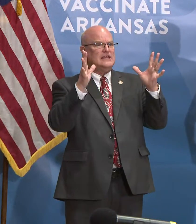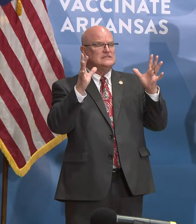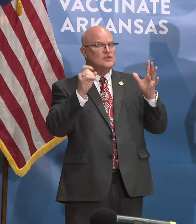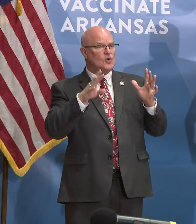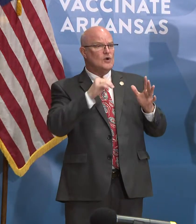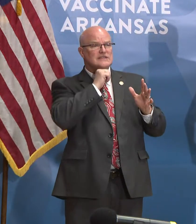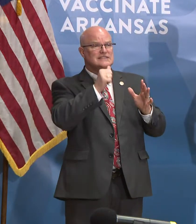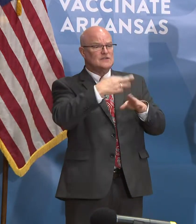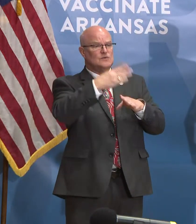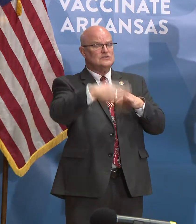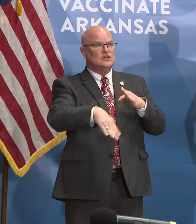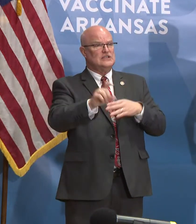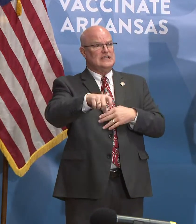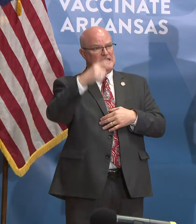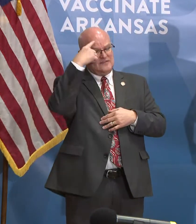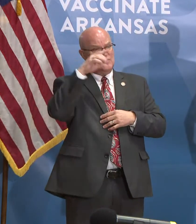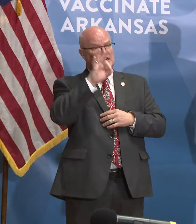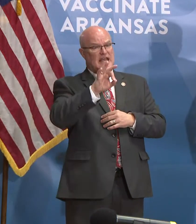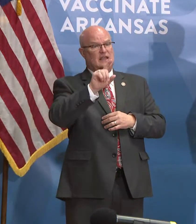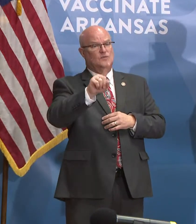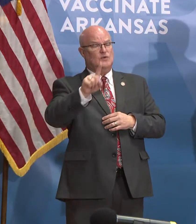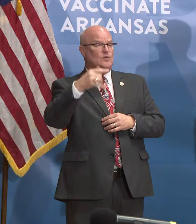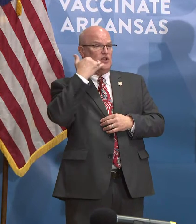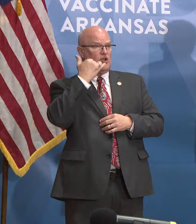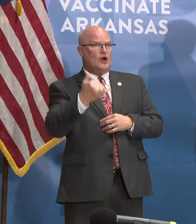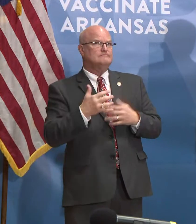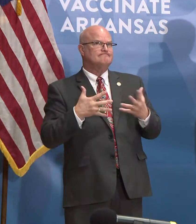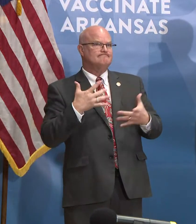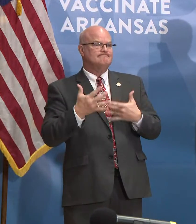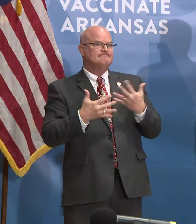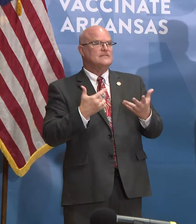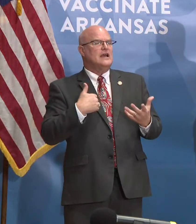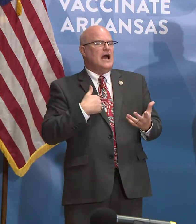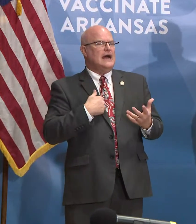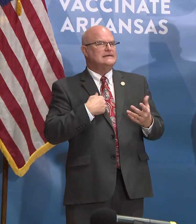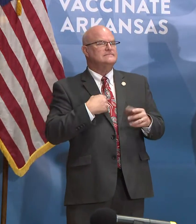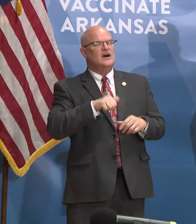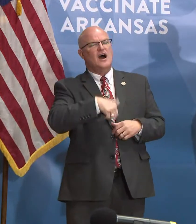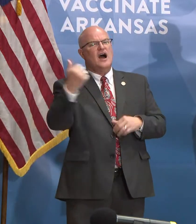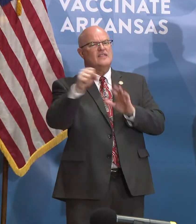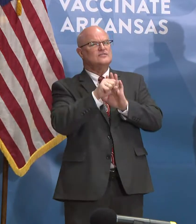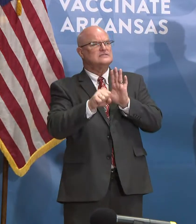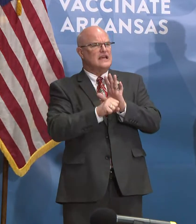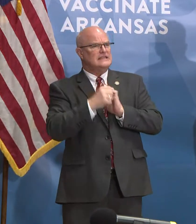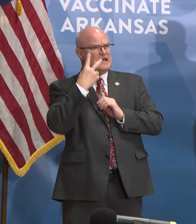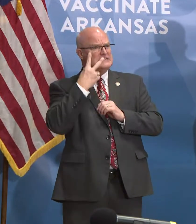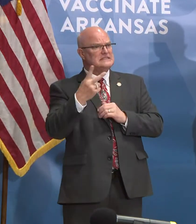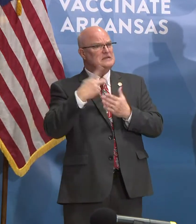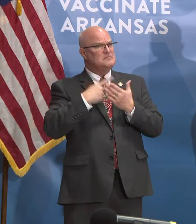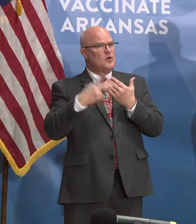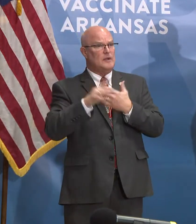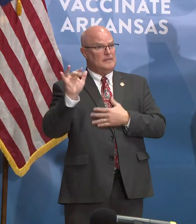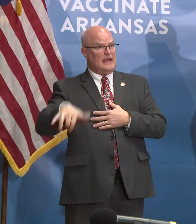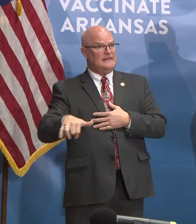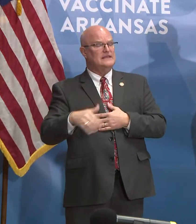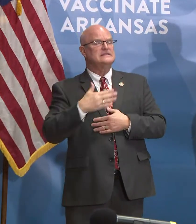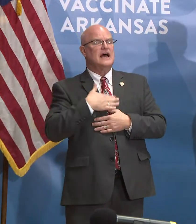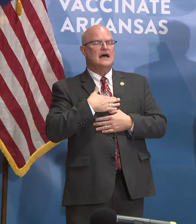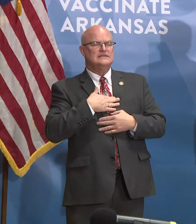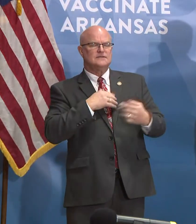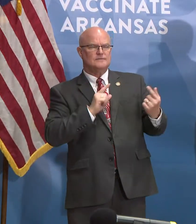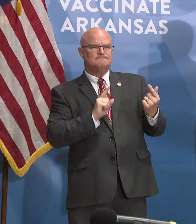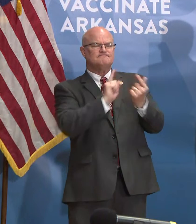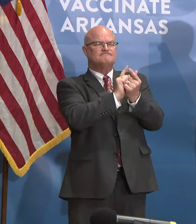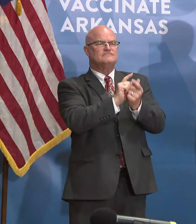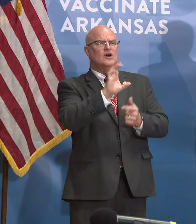or doesn't result in the need for a 911 call? And in my travels to other states, I'd seen programs like this, and so I approached